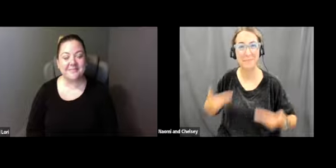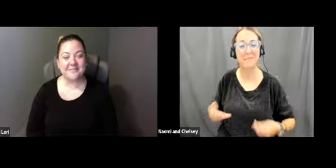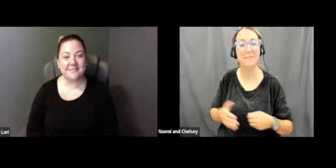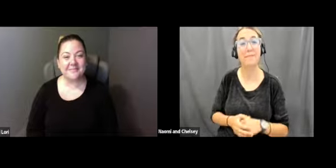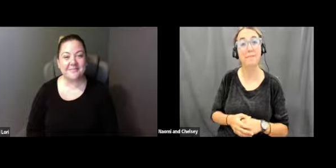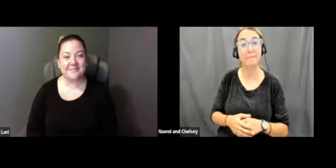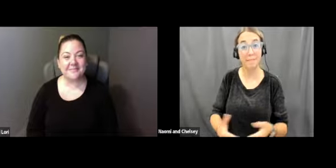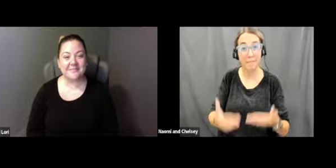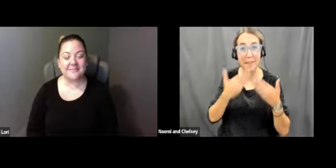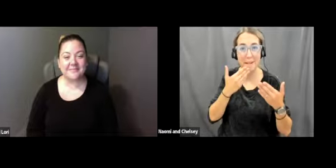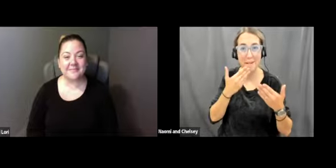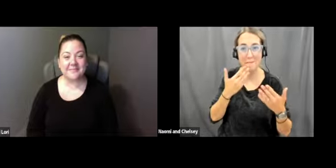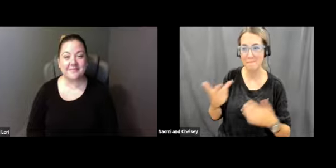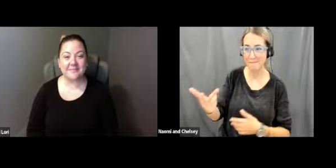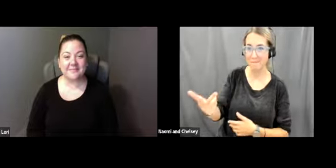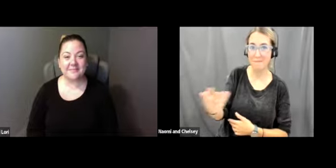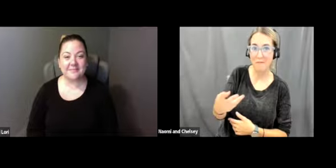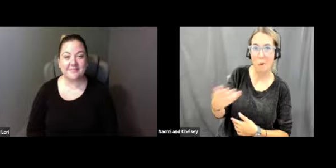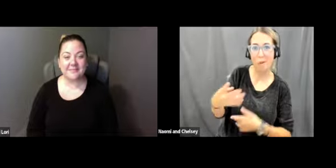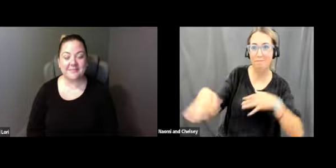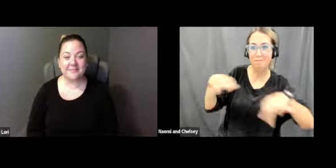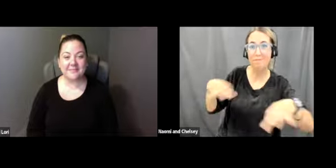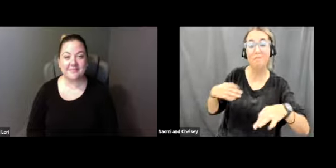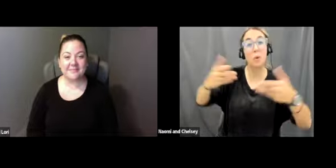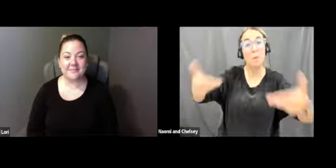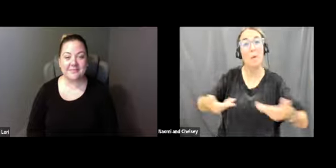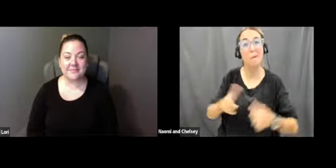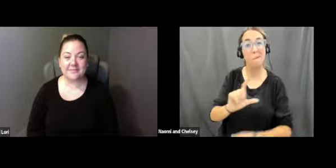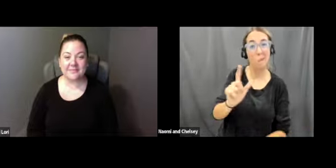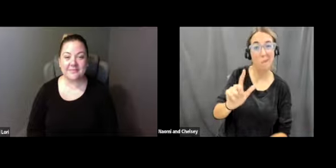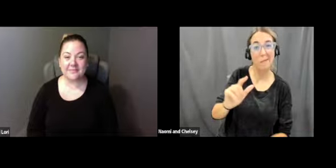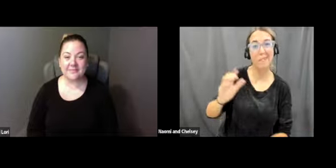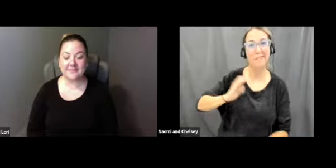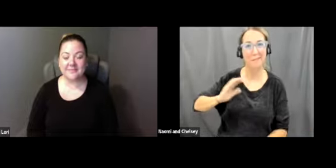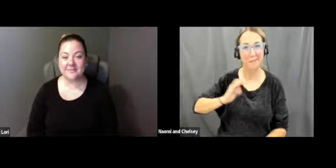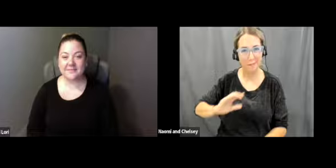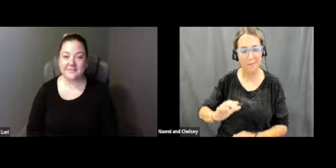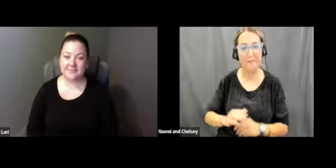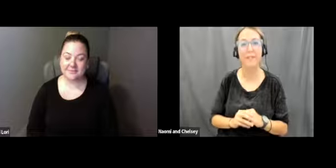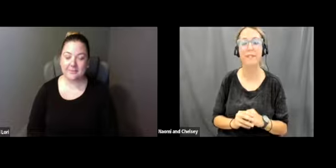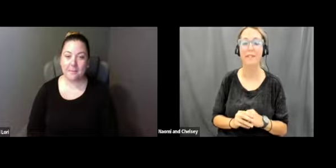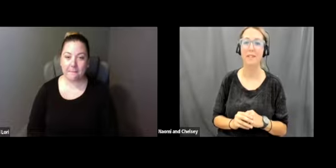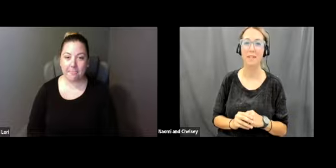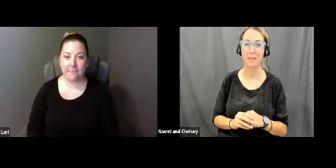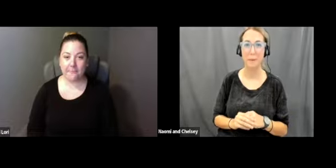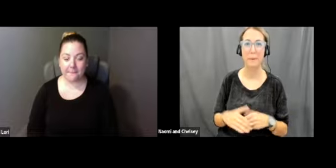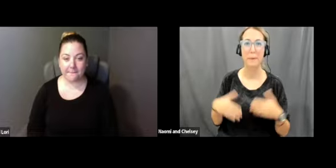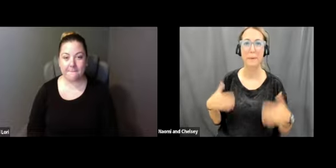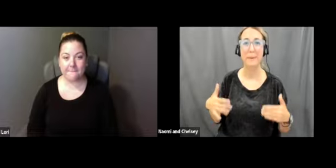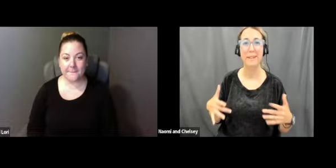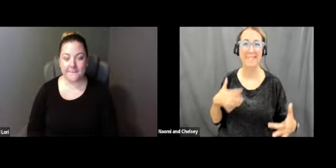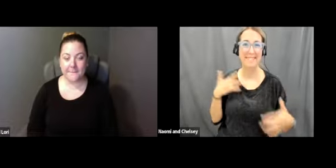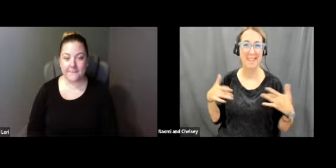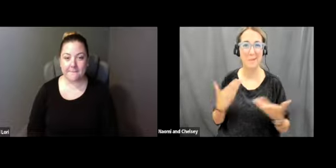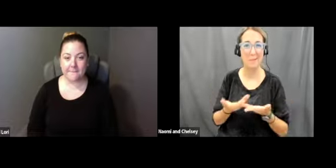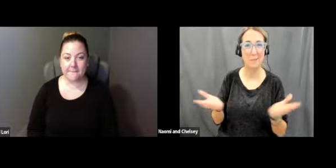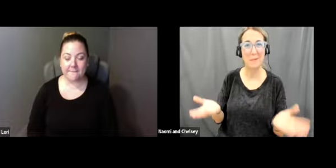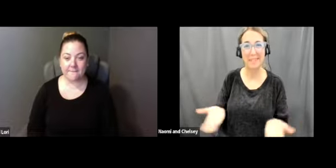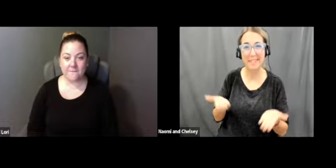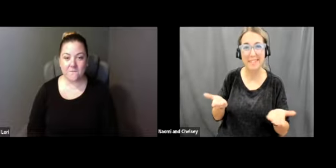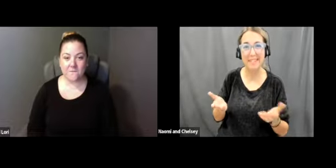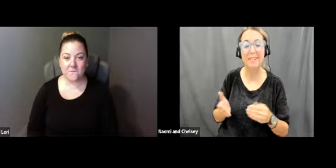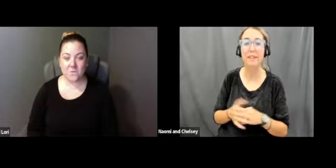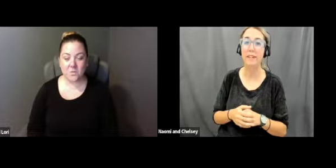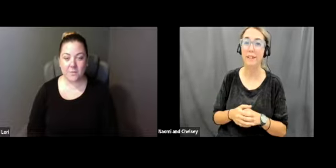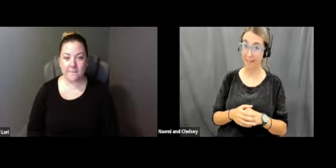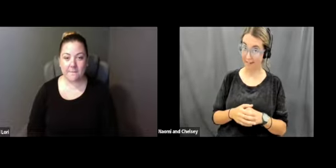for those descriptions, and welcome, Lori and Chelsey. We are so excited to have you here. I personally am